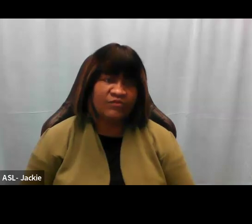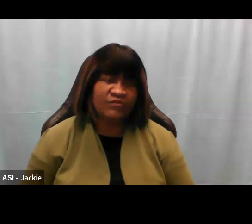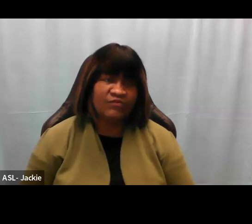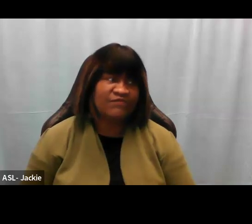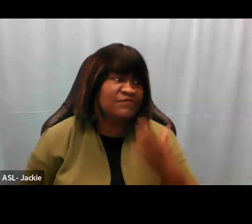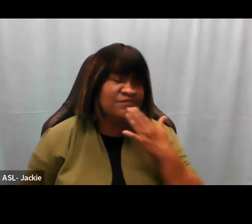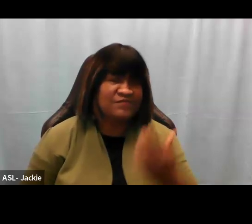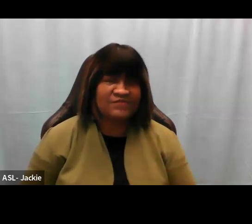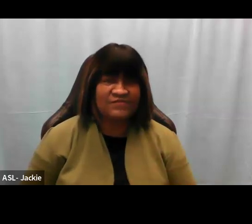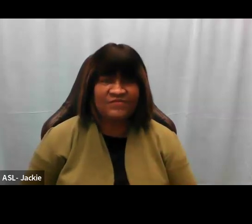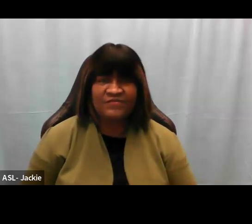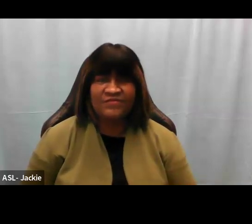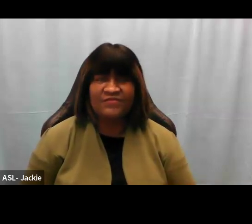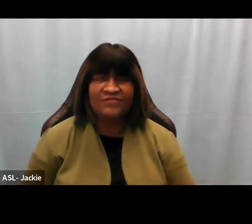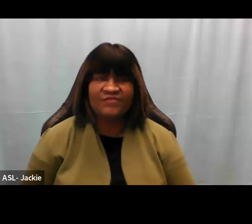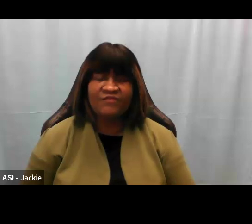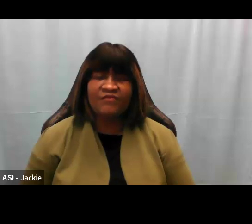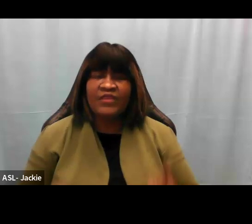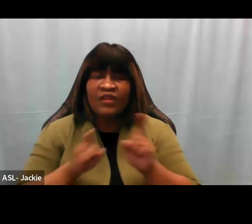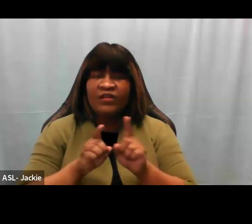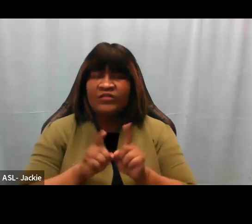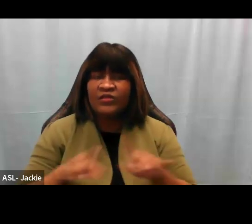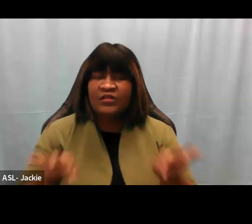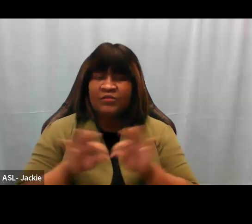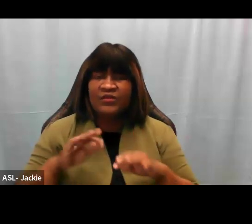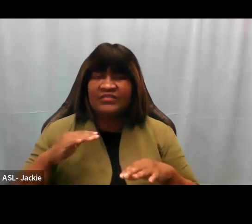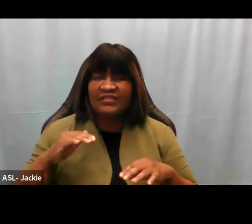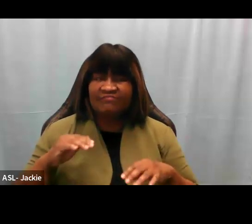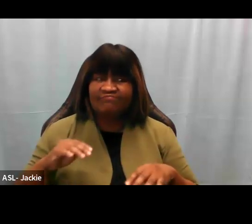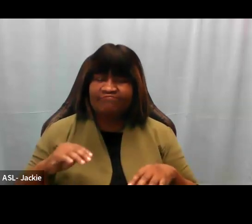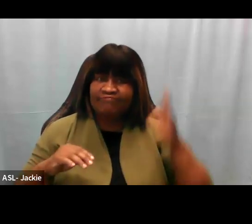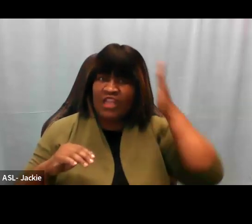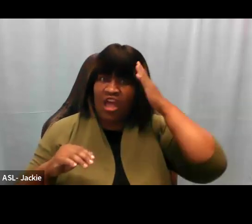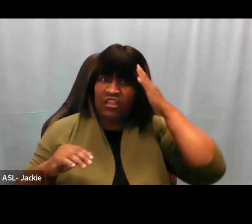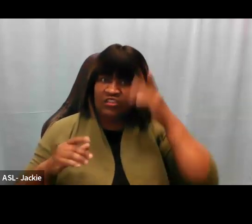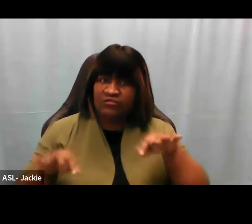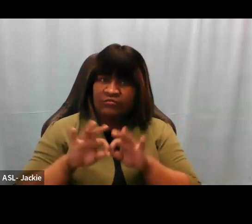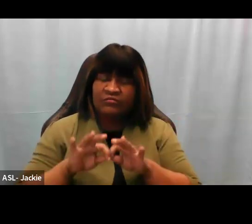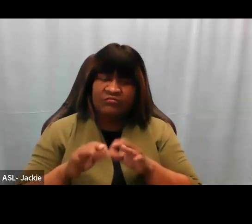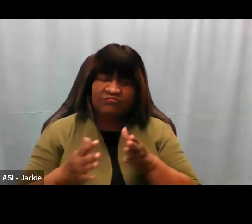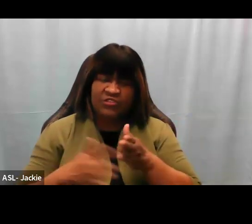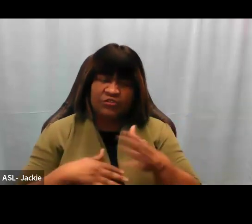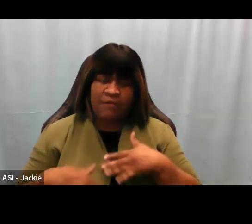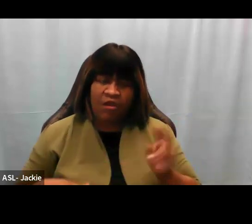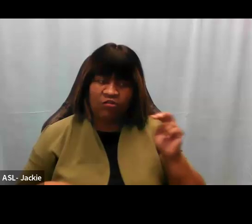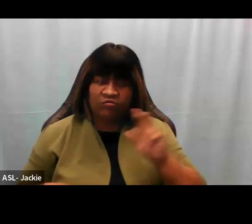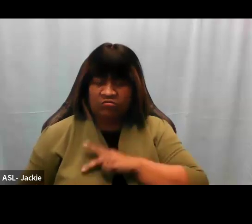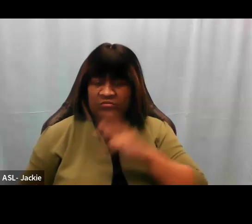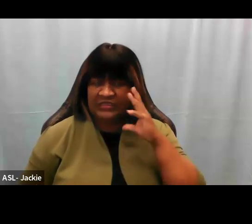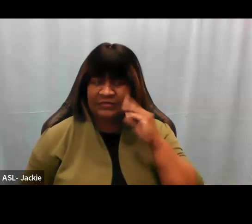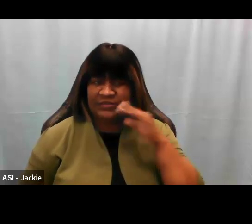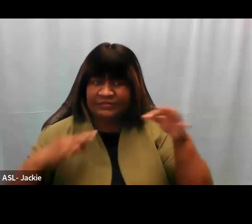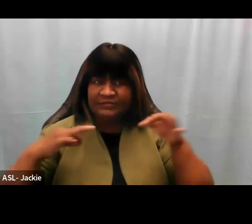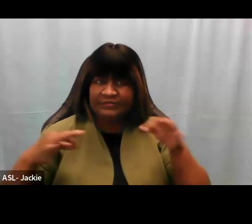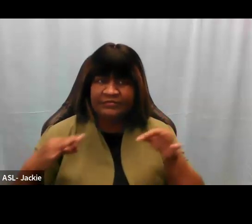Thank you. Along with that, there's some basic knowledge that I feel throughout my experiences